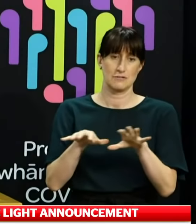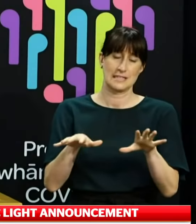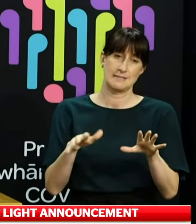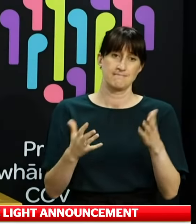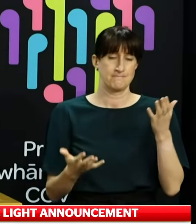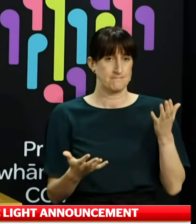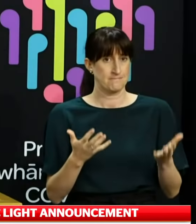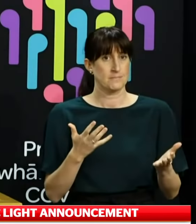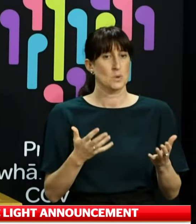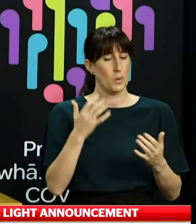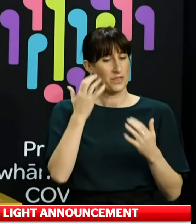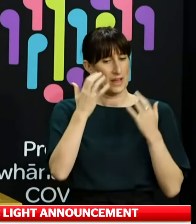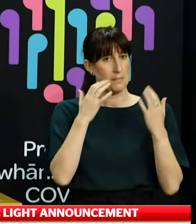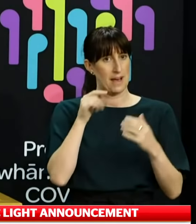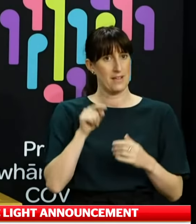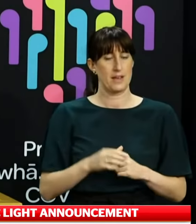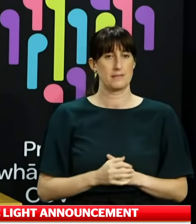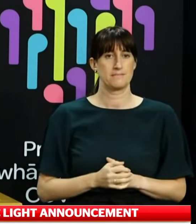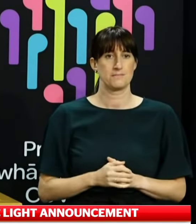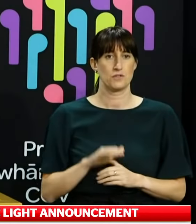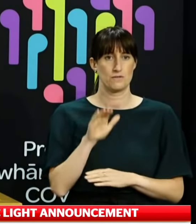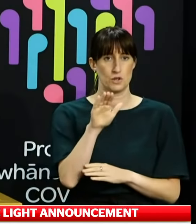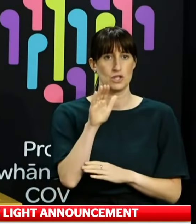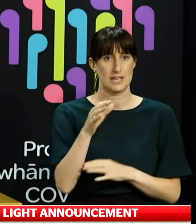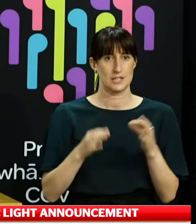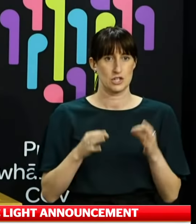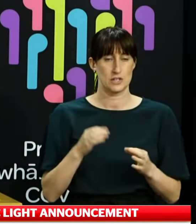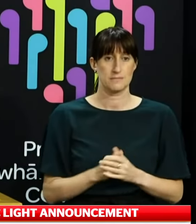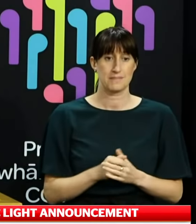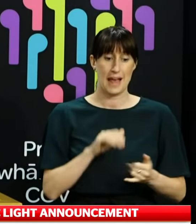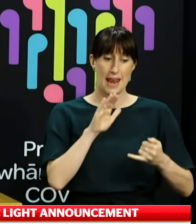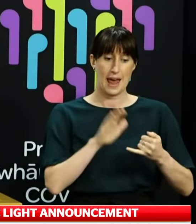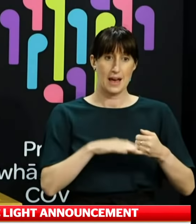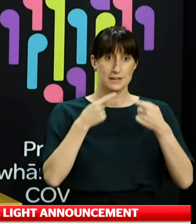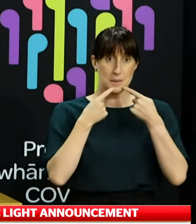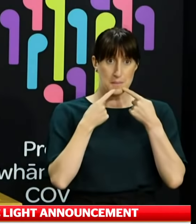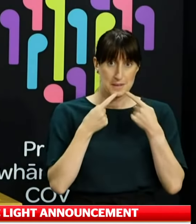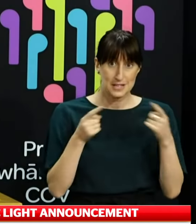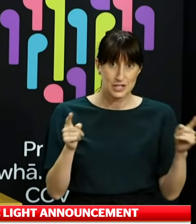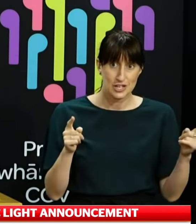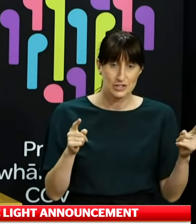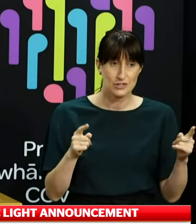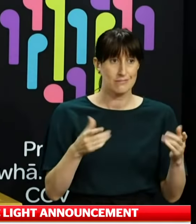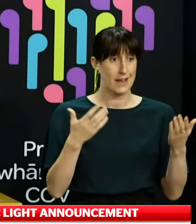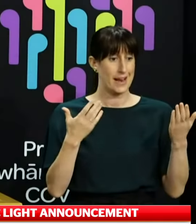future. I've got one final message, and that is now everybody can do all of the